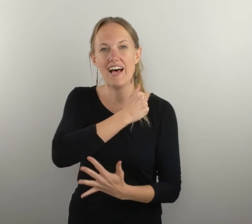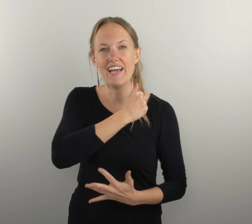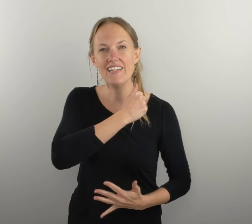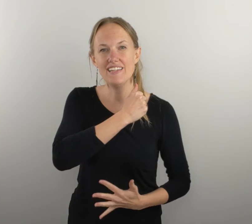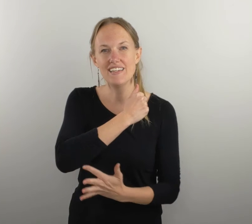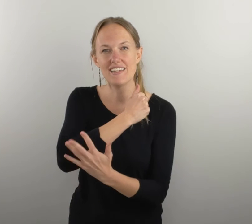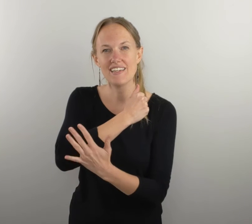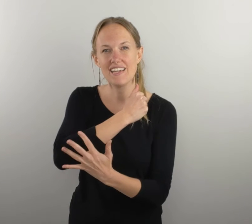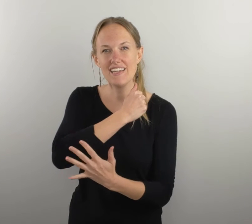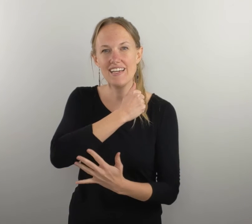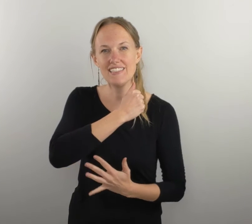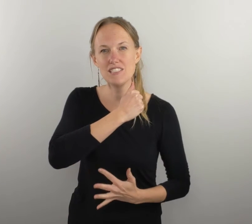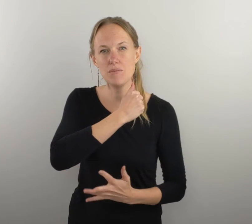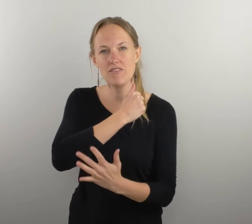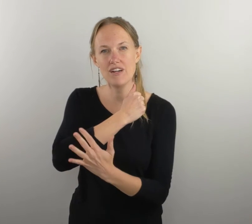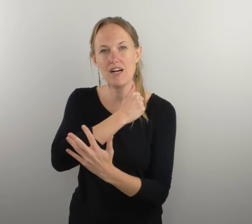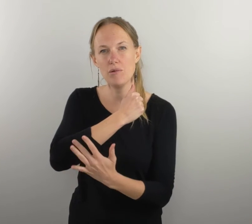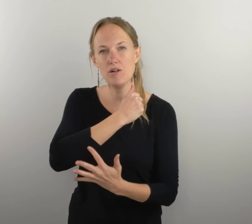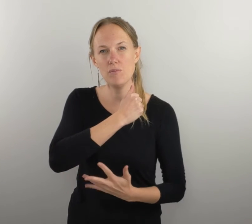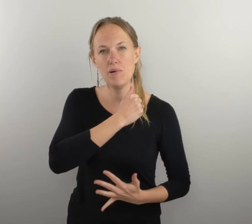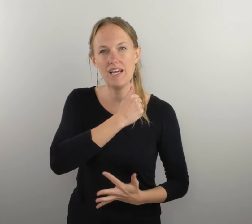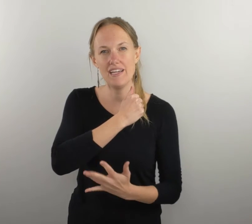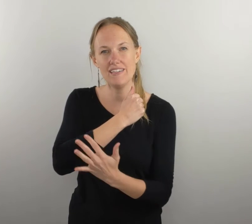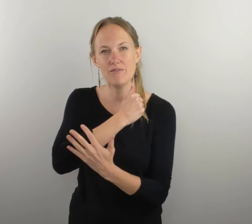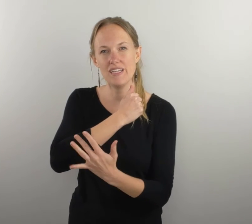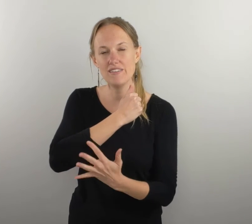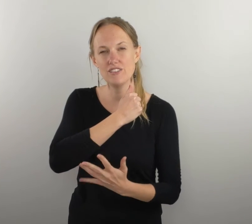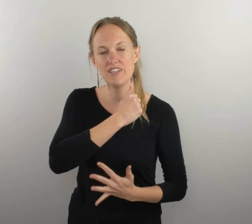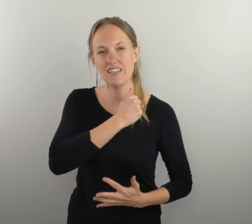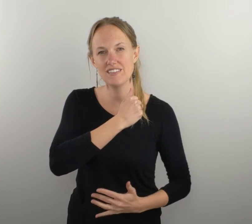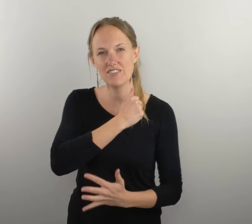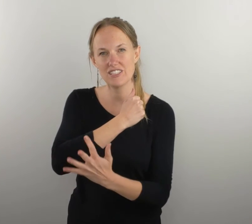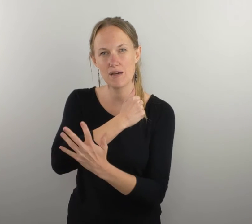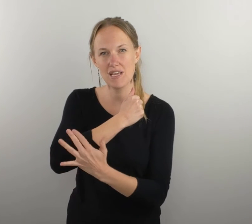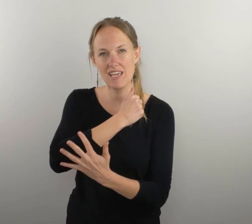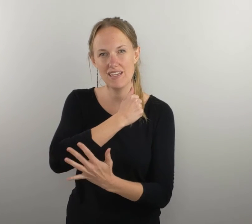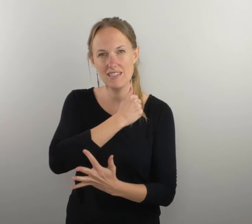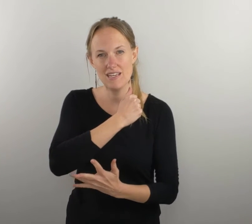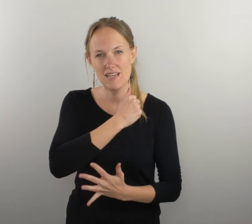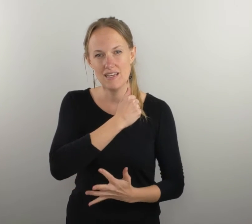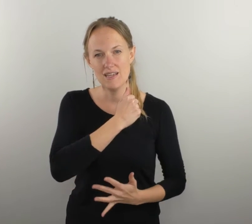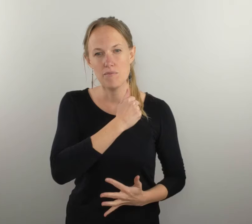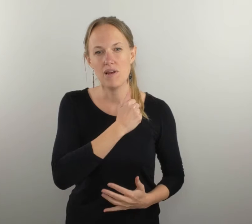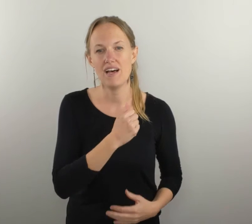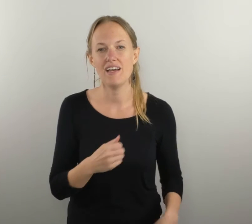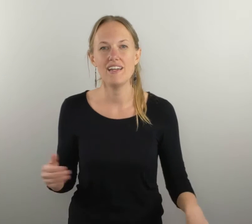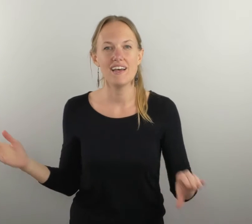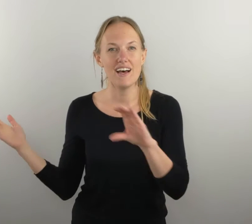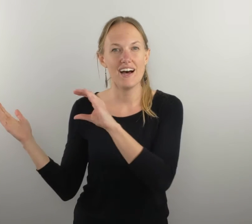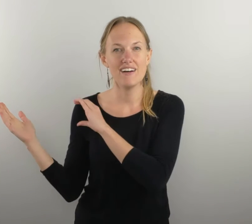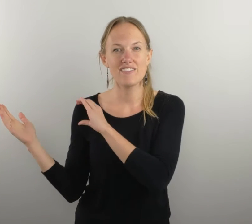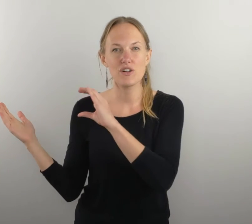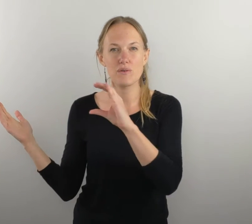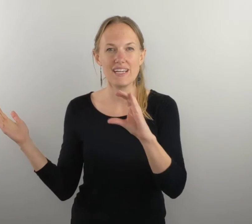blood, okay, kind of just above your elbow, blood, and wiggle those fingers of your dominant hand, blood of